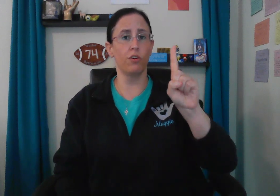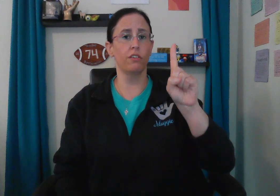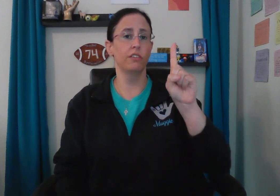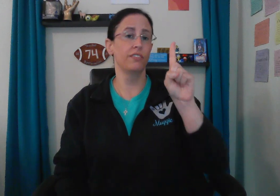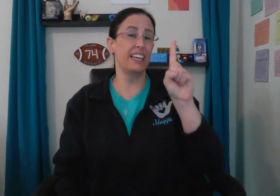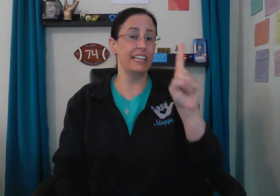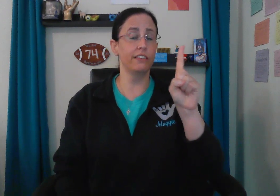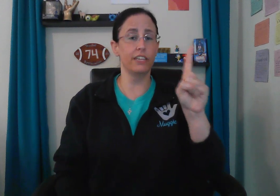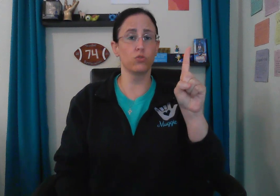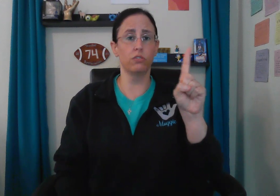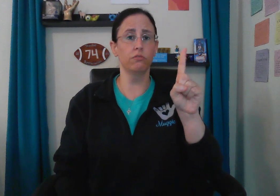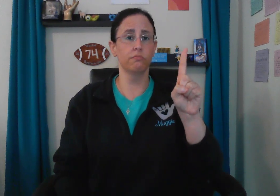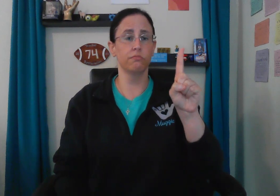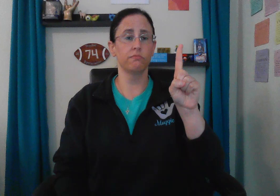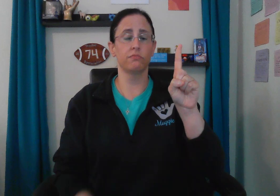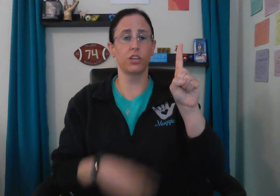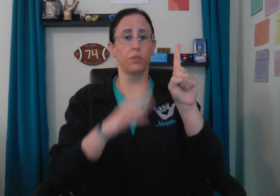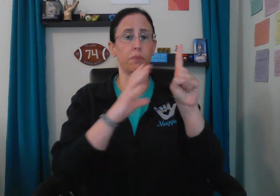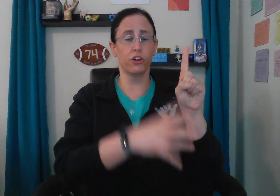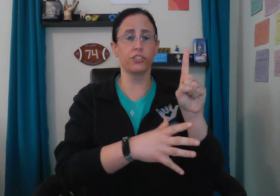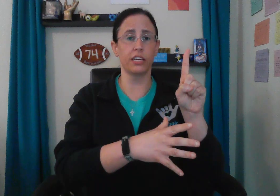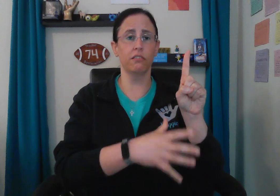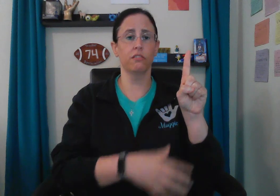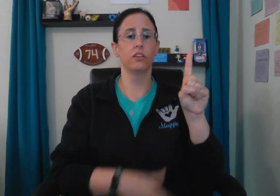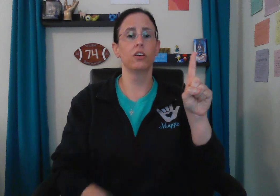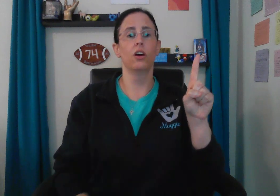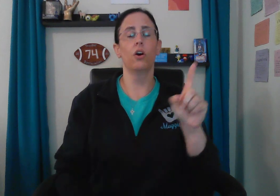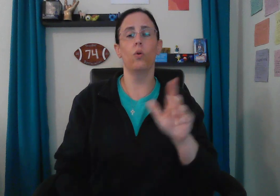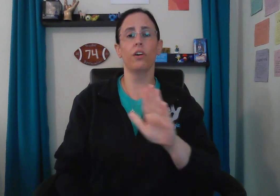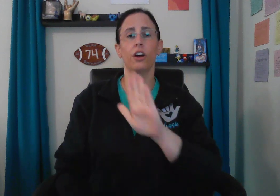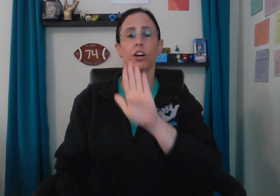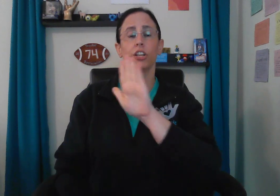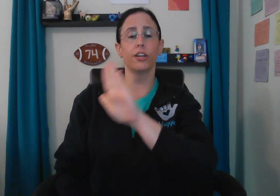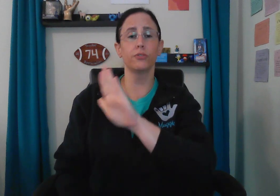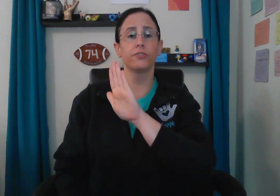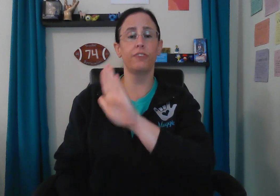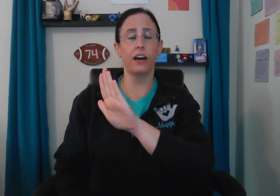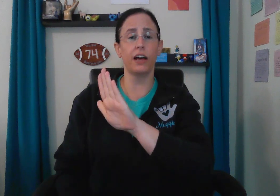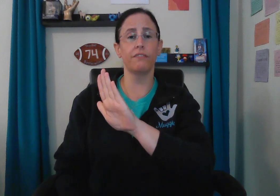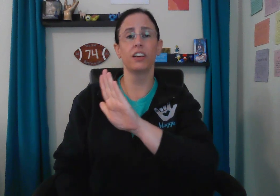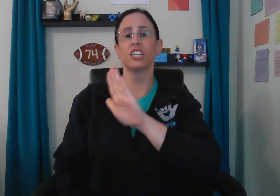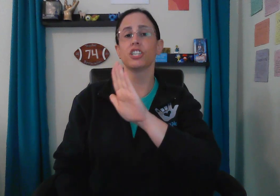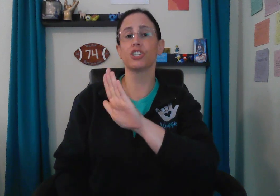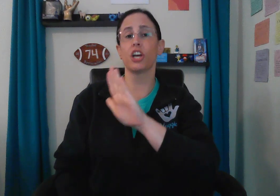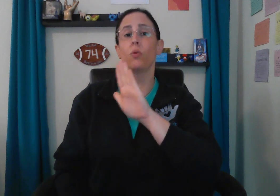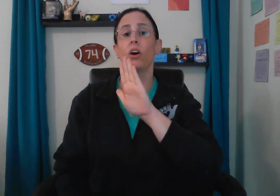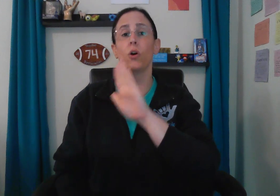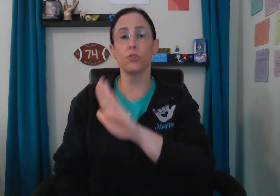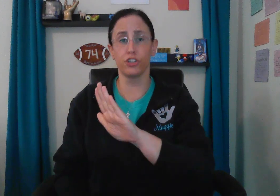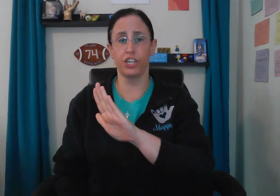for the individual, so the person, or a closed 5 to show ownership.